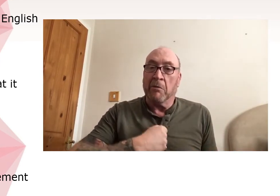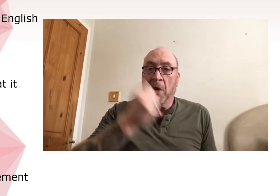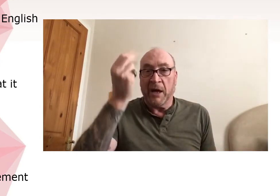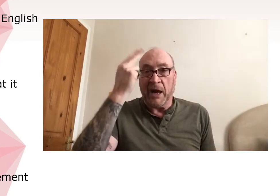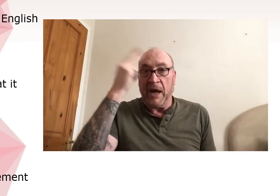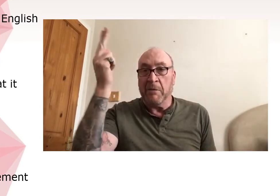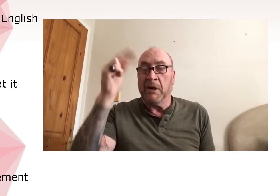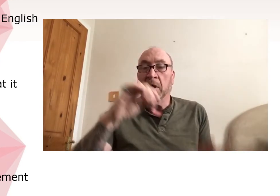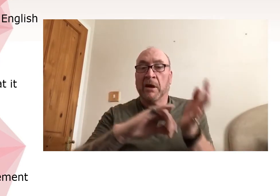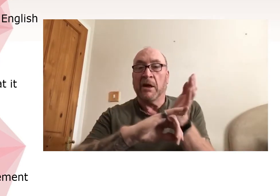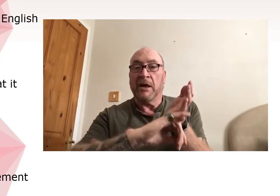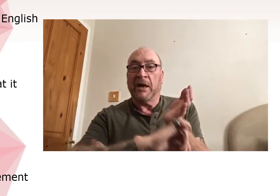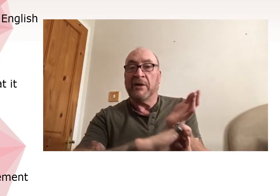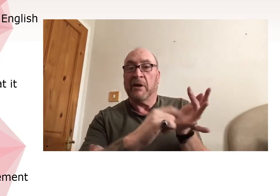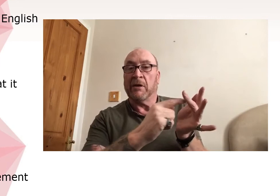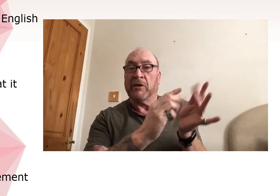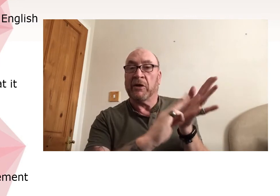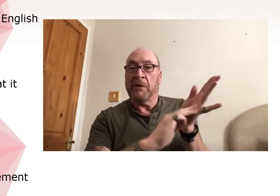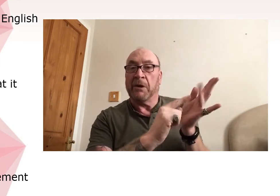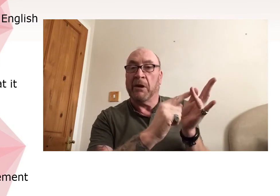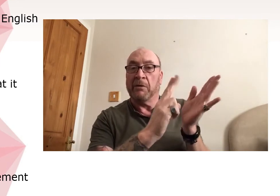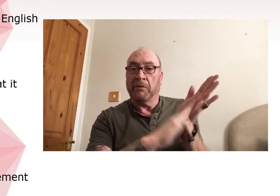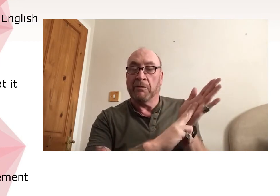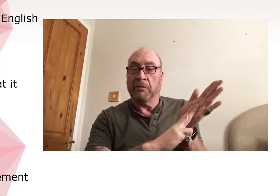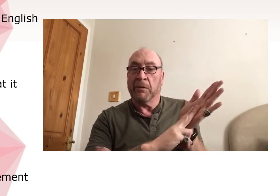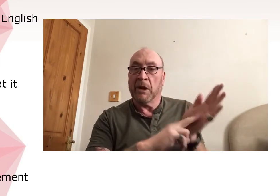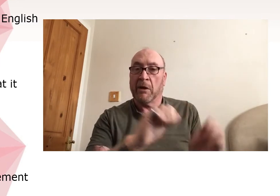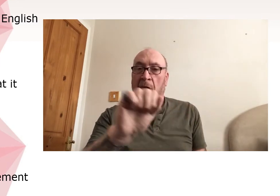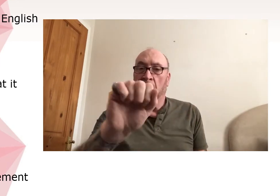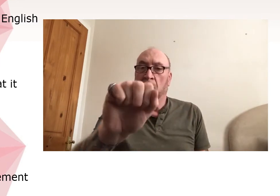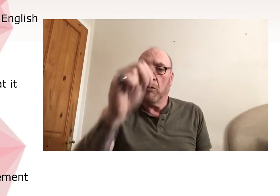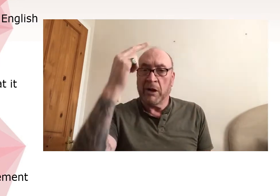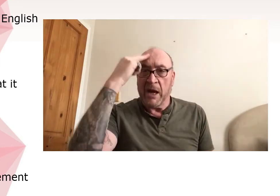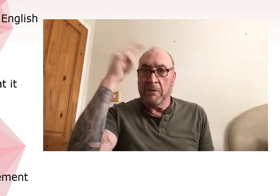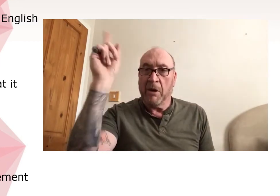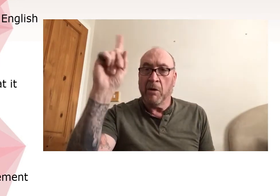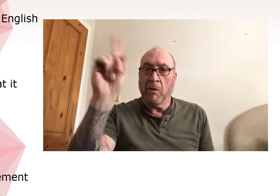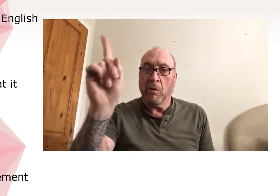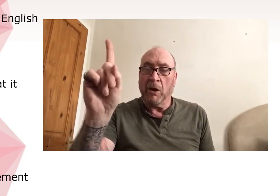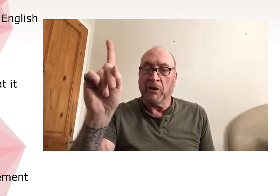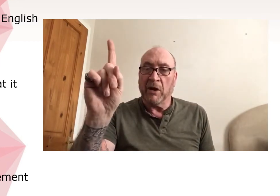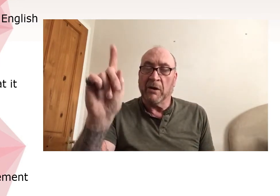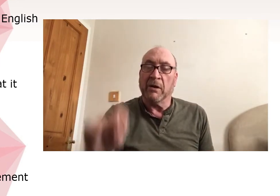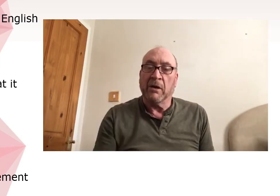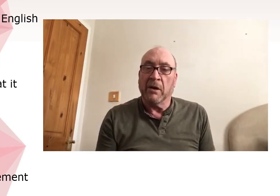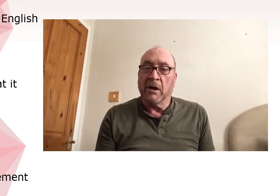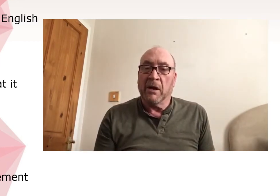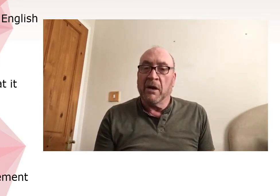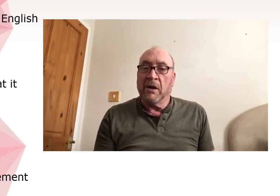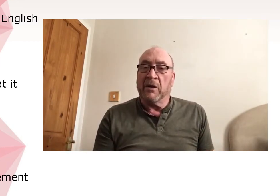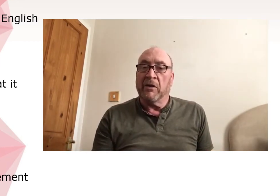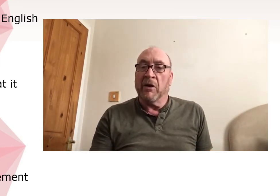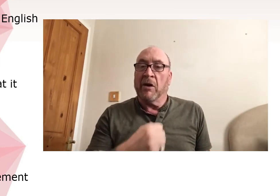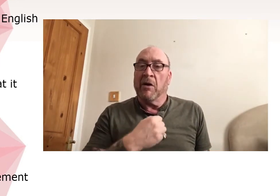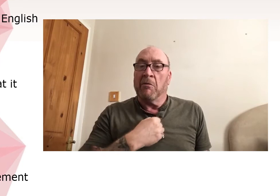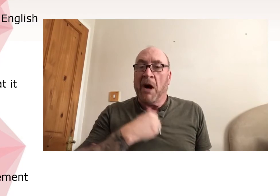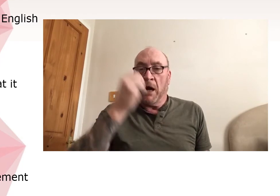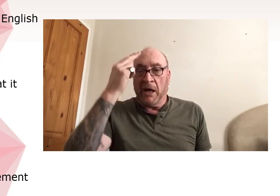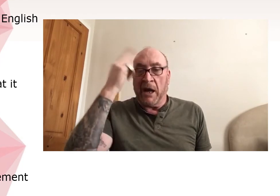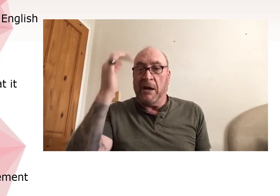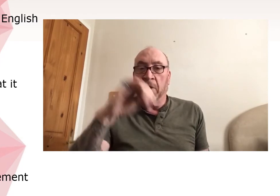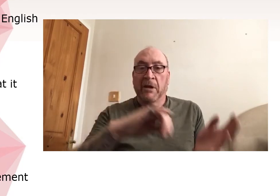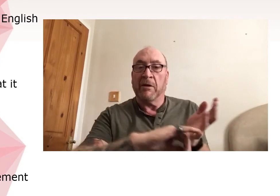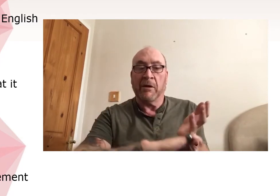So it's "my name is Simon. Your name what?" So it's